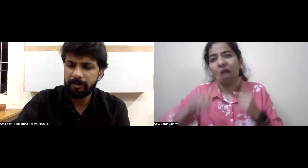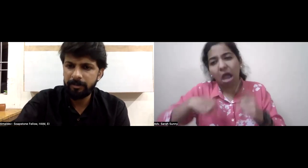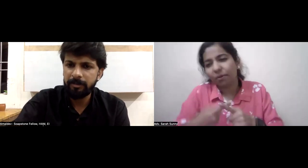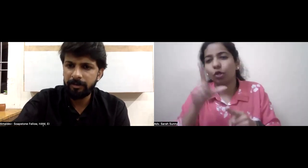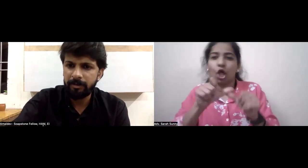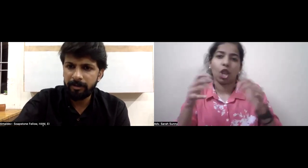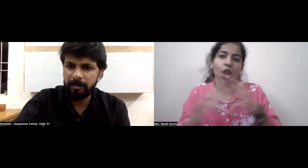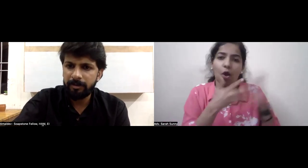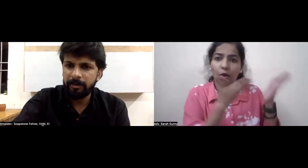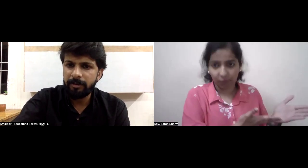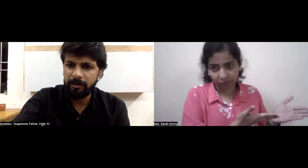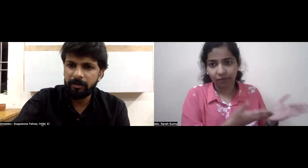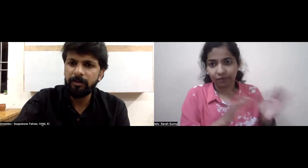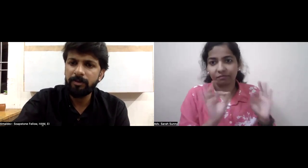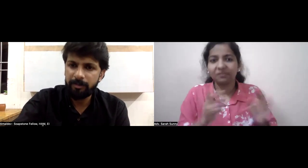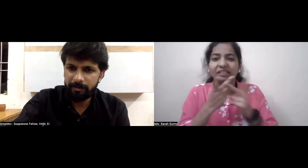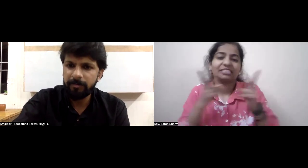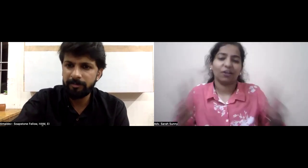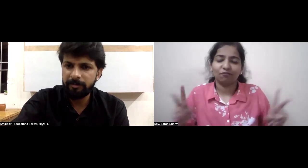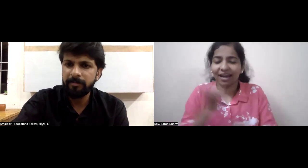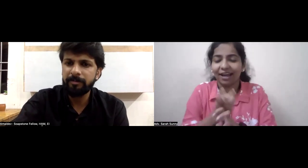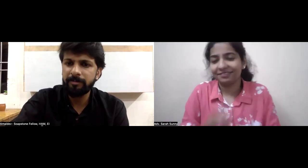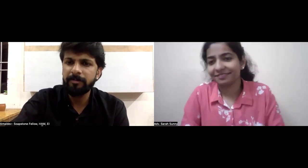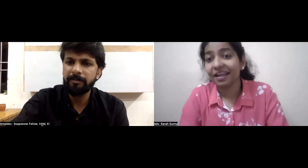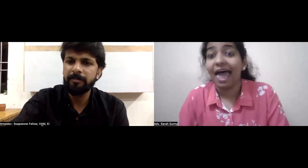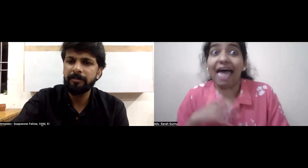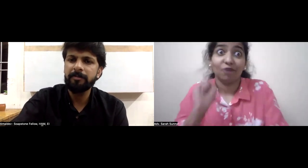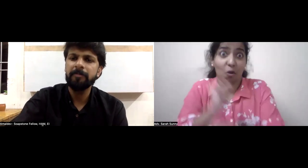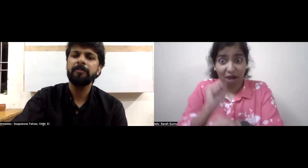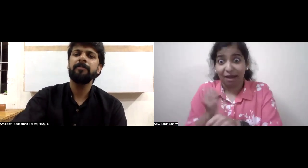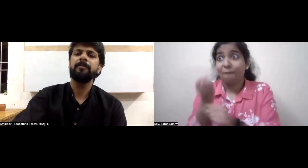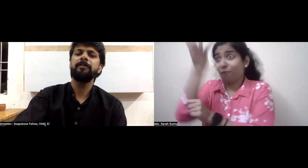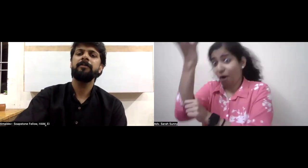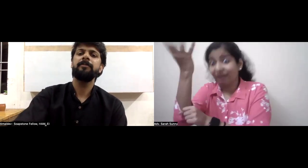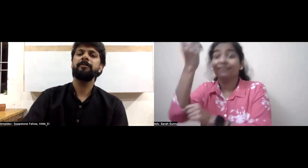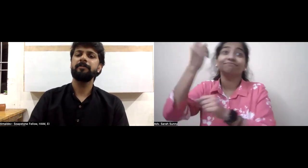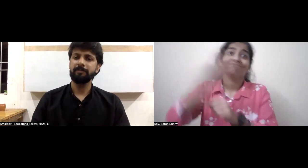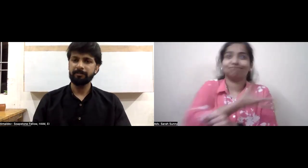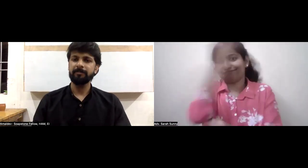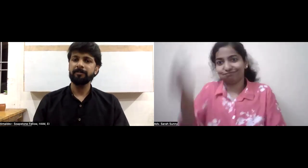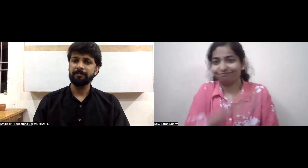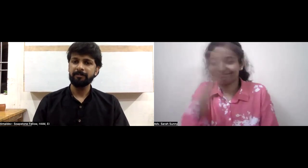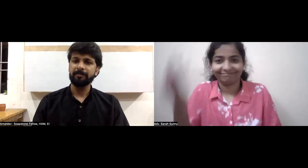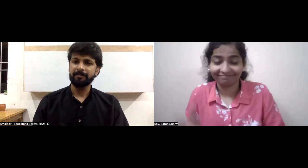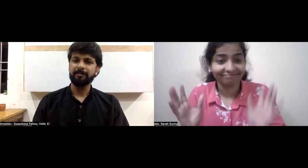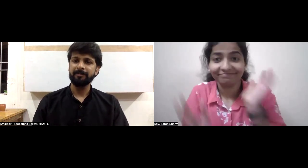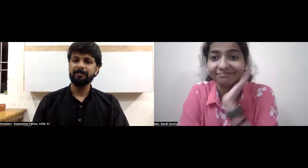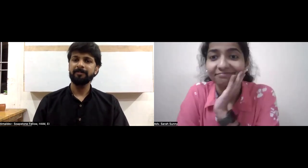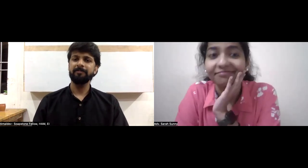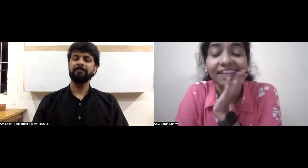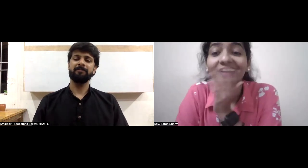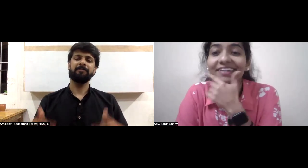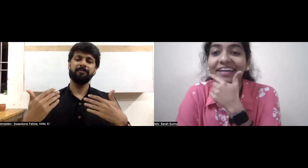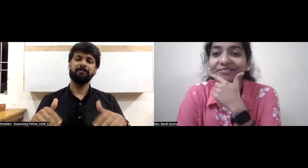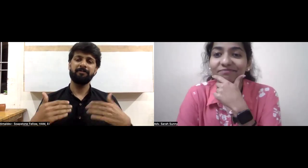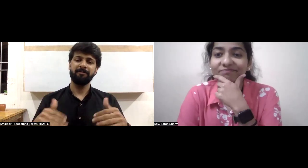built. And that comes with understanding legal terminology and yeah, so I focus